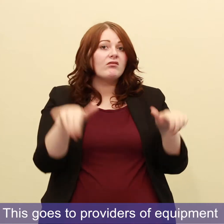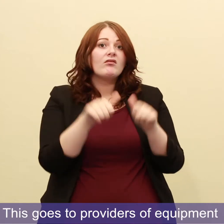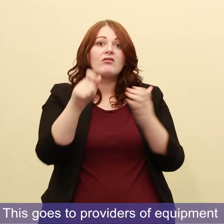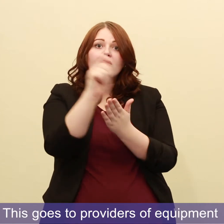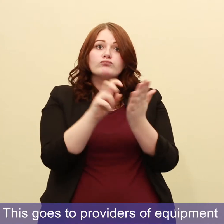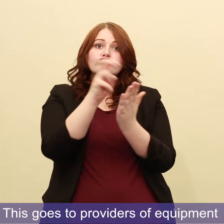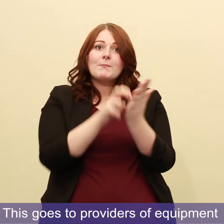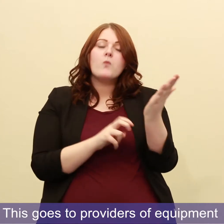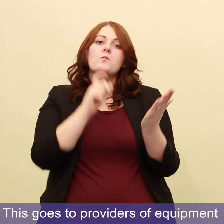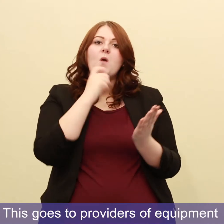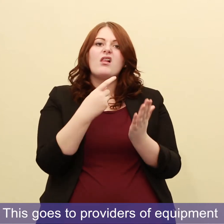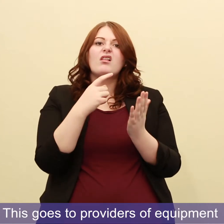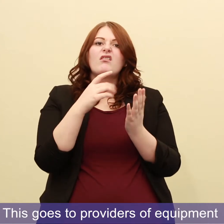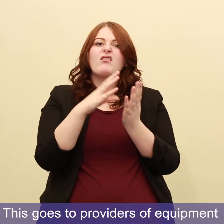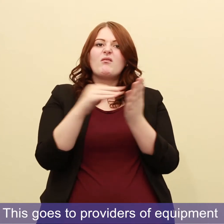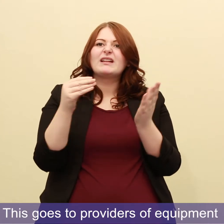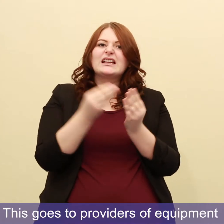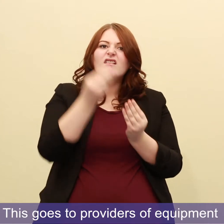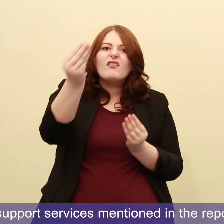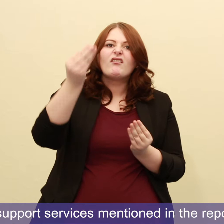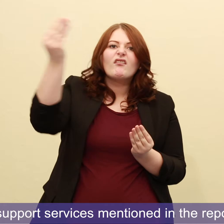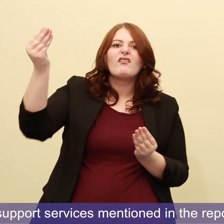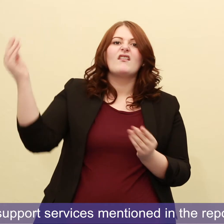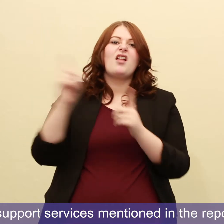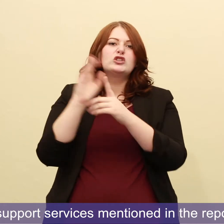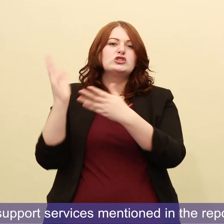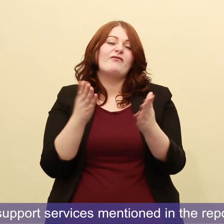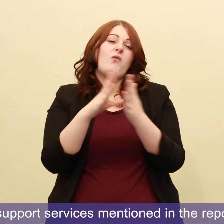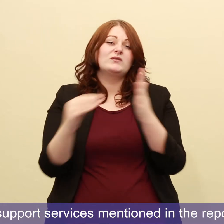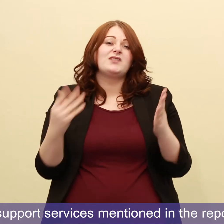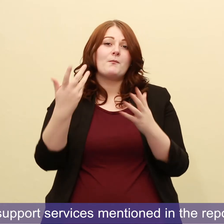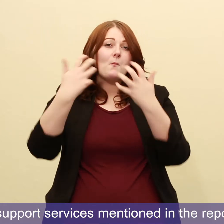This goes to providers of equipment or support services mentioned in the report.